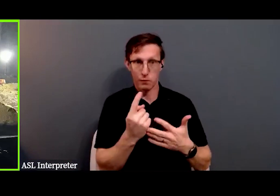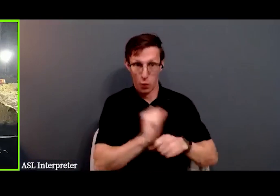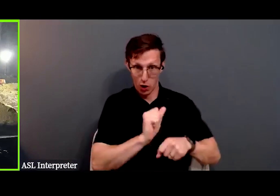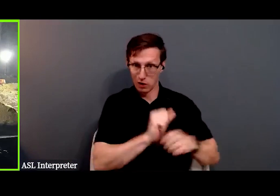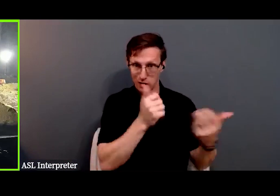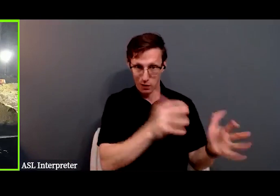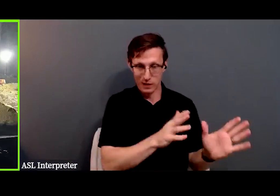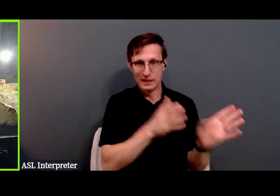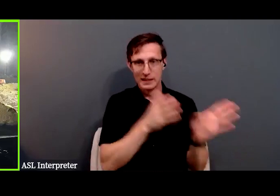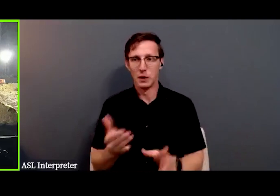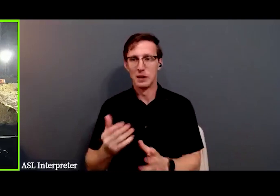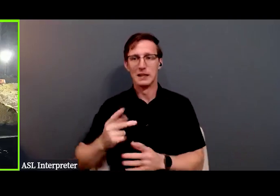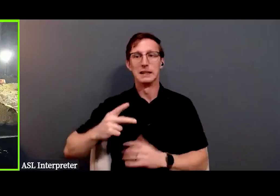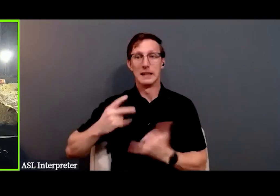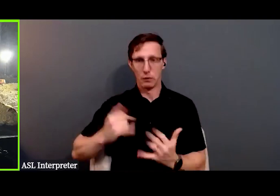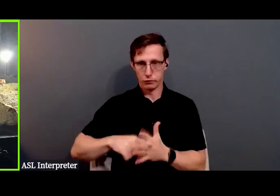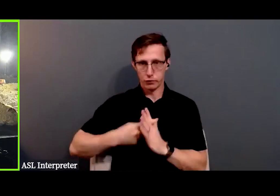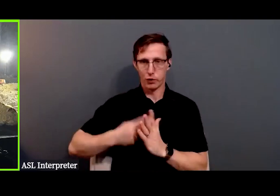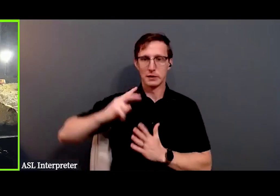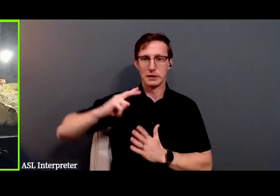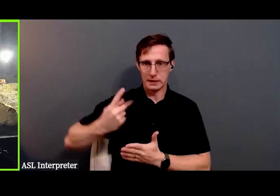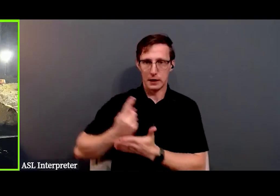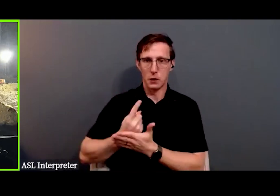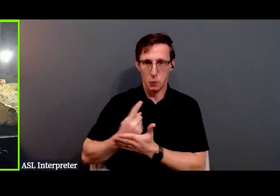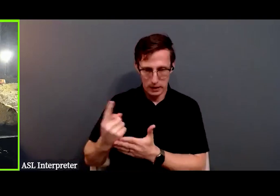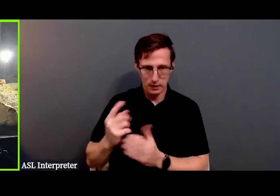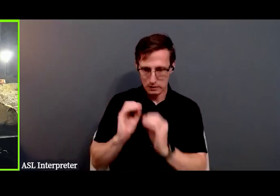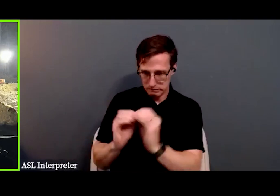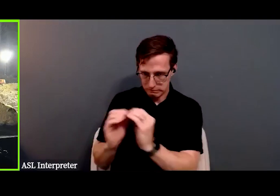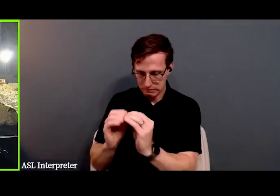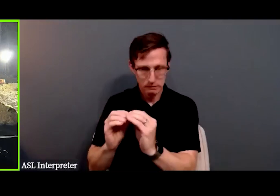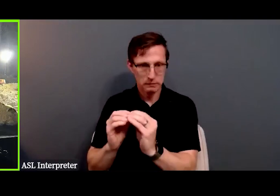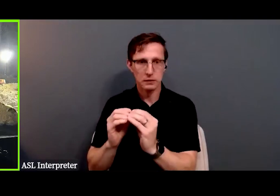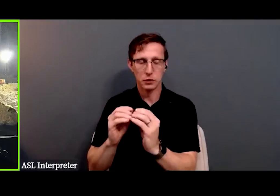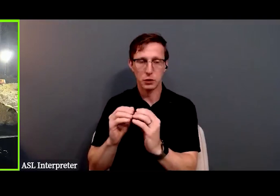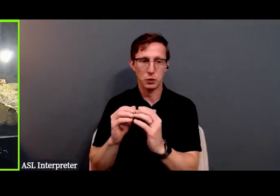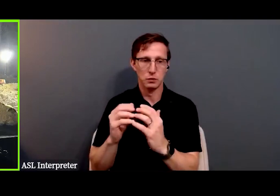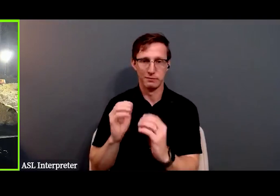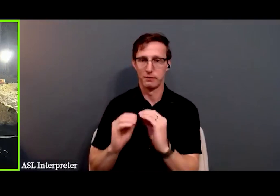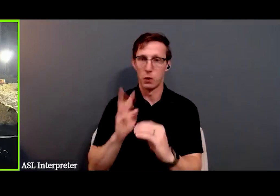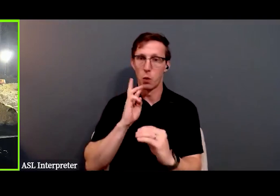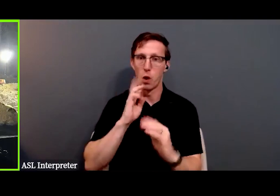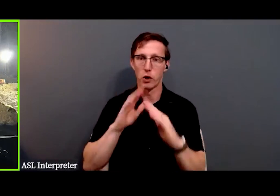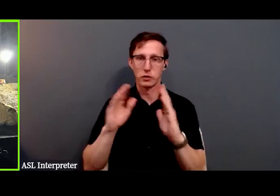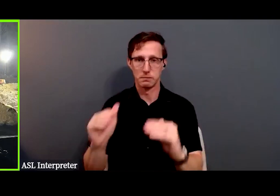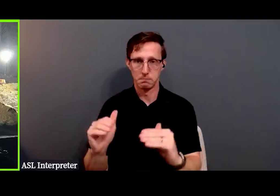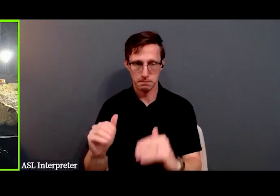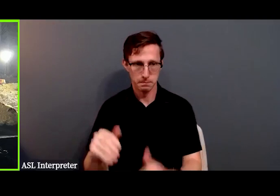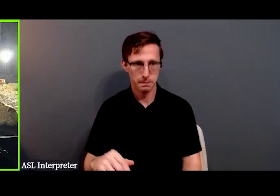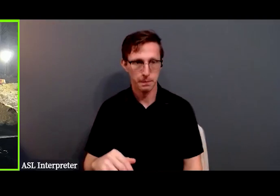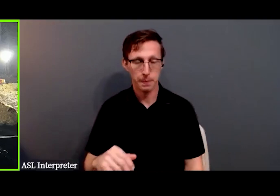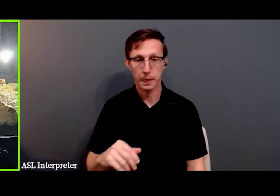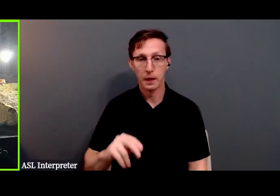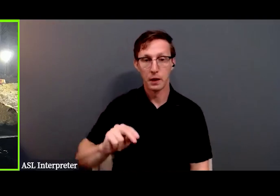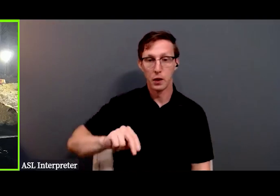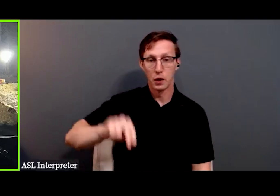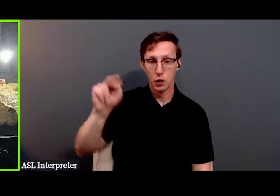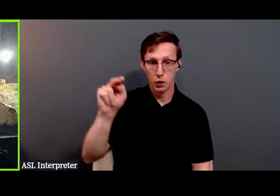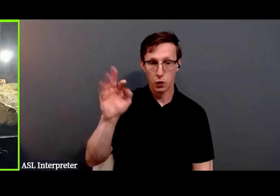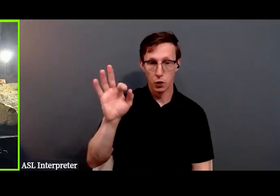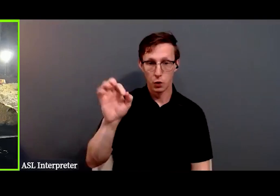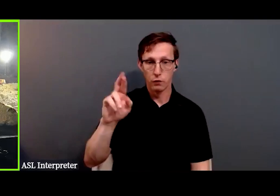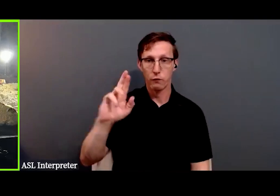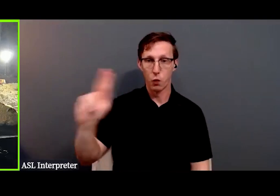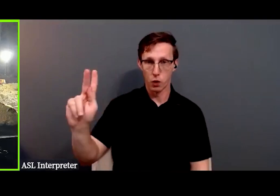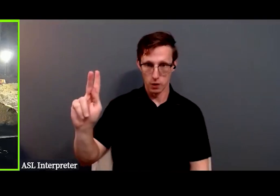we've accomplished a lot in a week, and I'm going to provide an update on that today. So we're going to start at North Fork, and we talked on